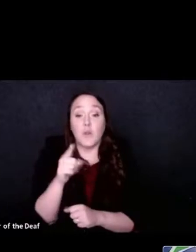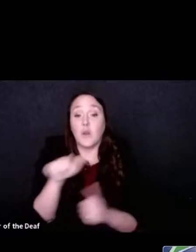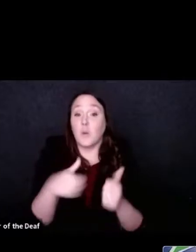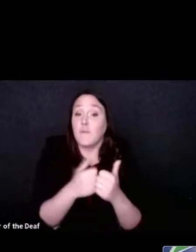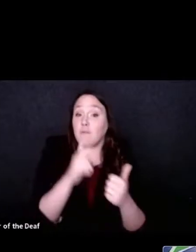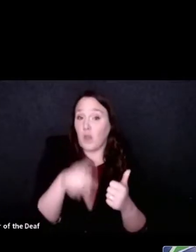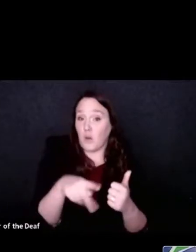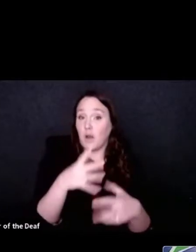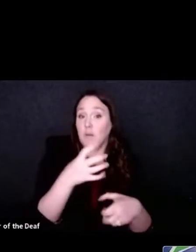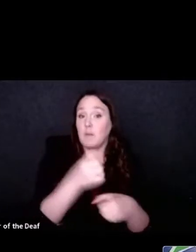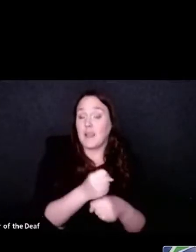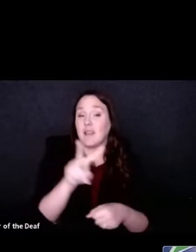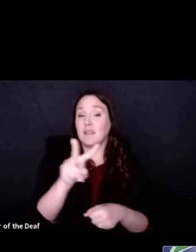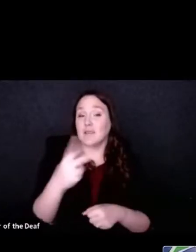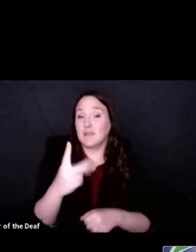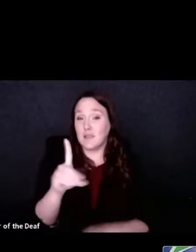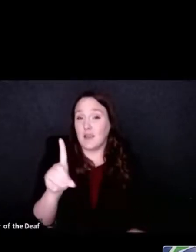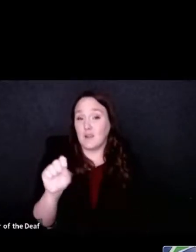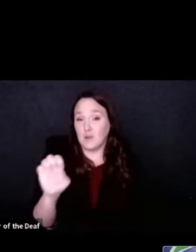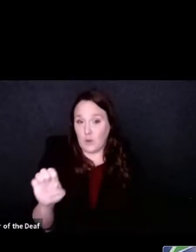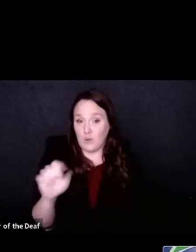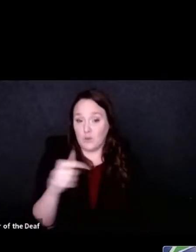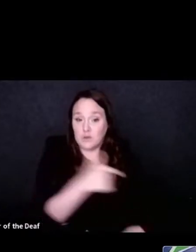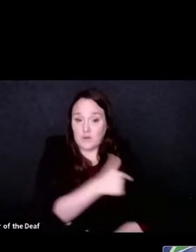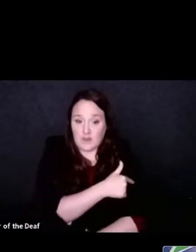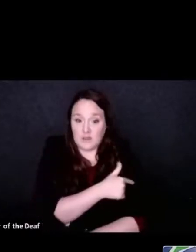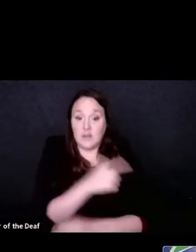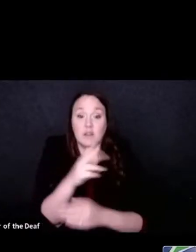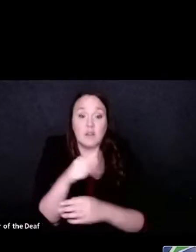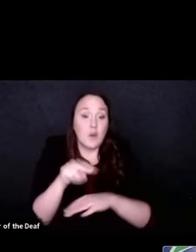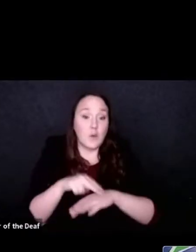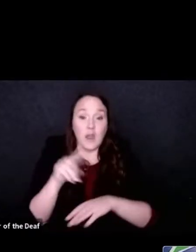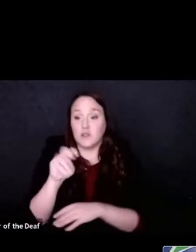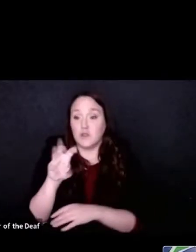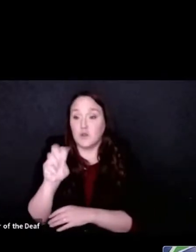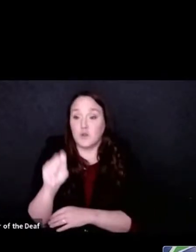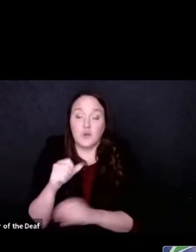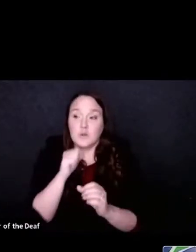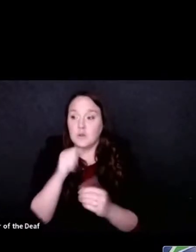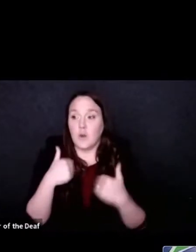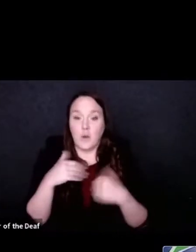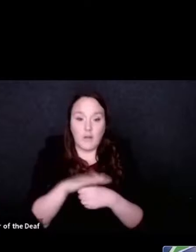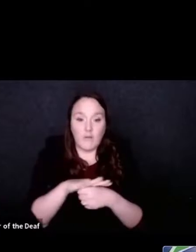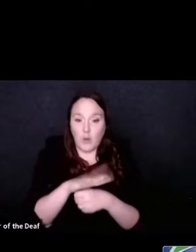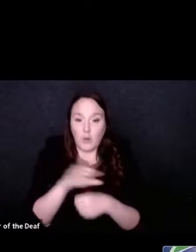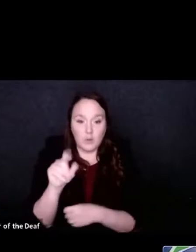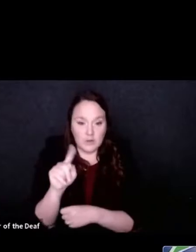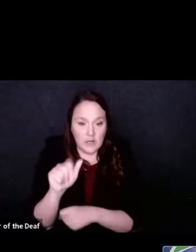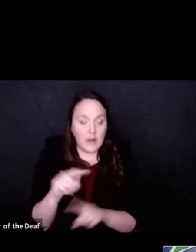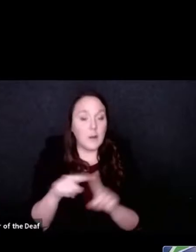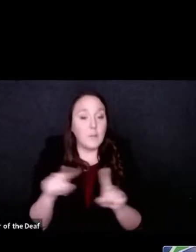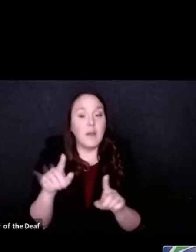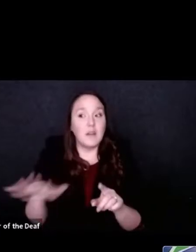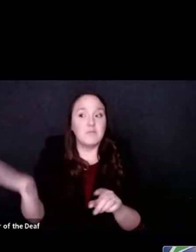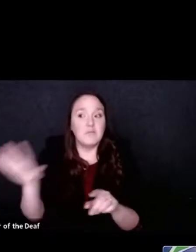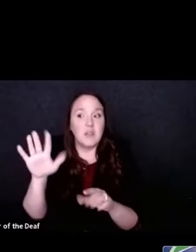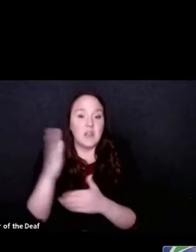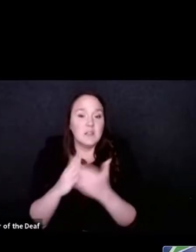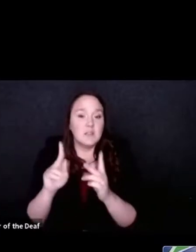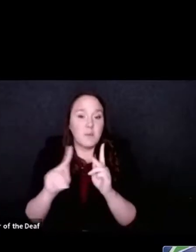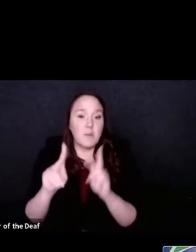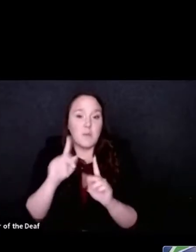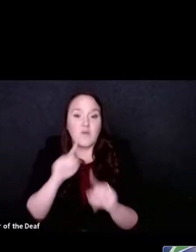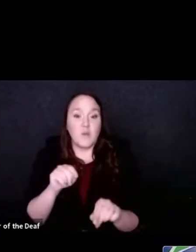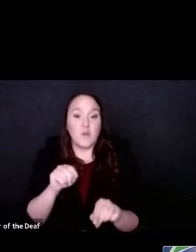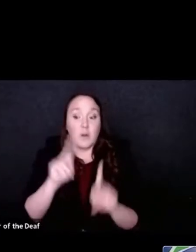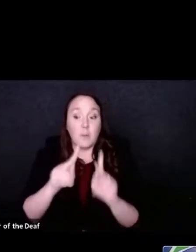second dose. There's been some national news coverage. I don't have data at the local level on that. that there's some folks that